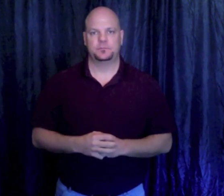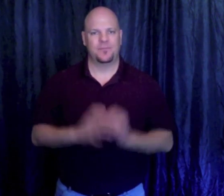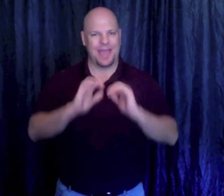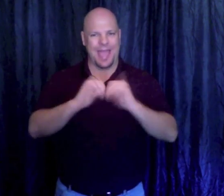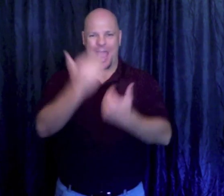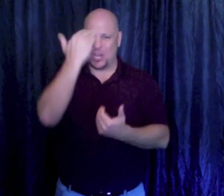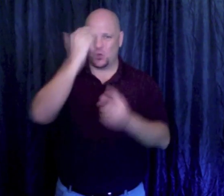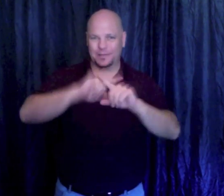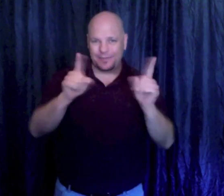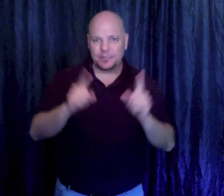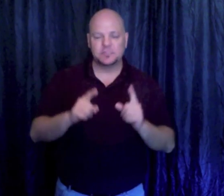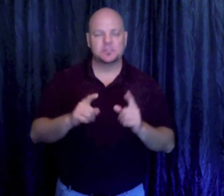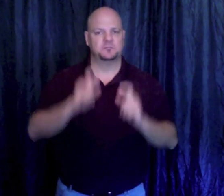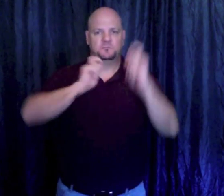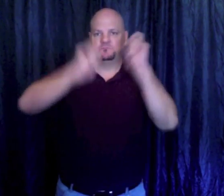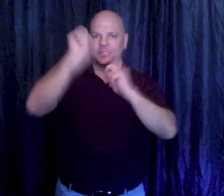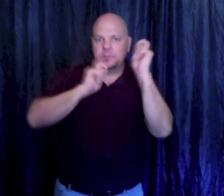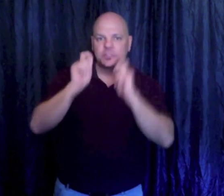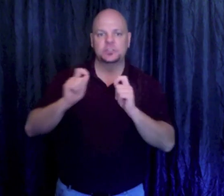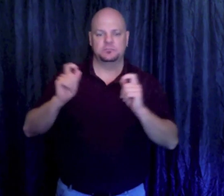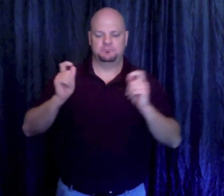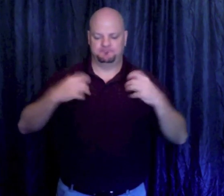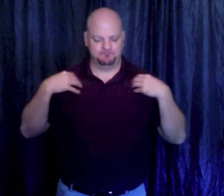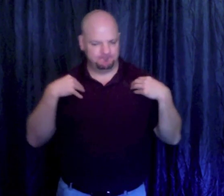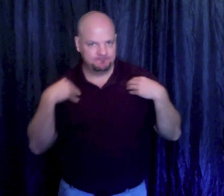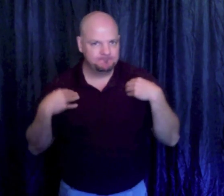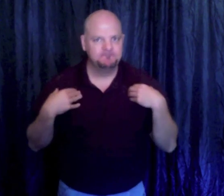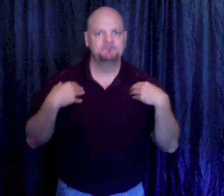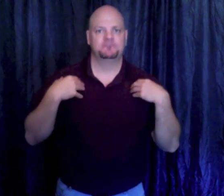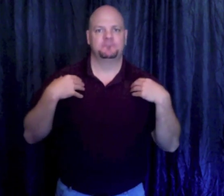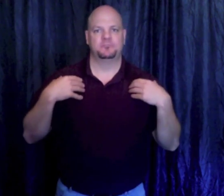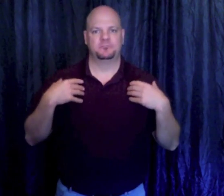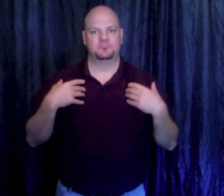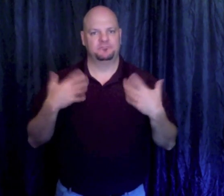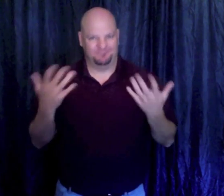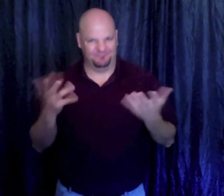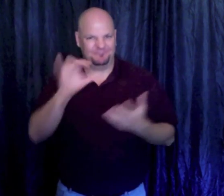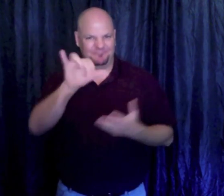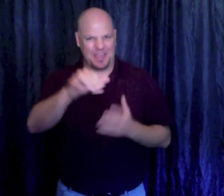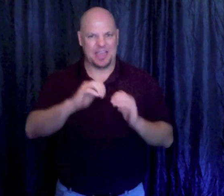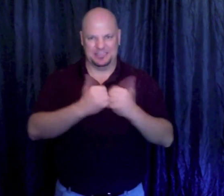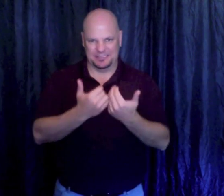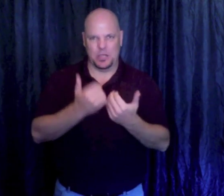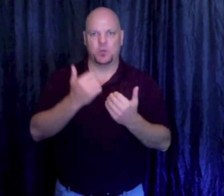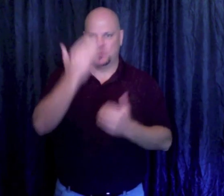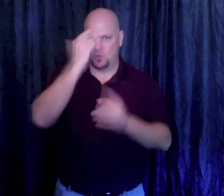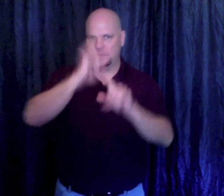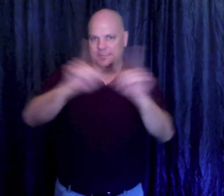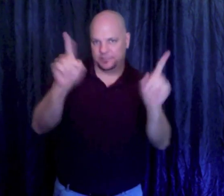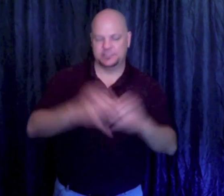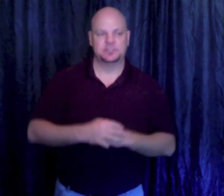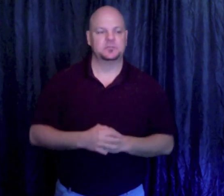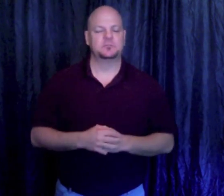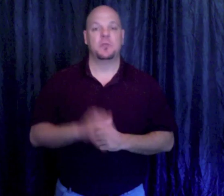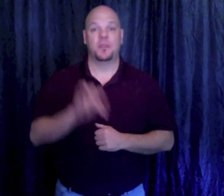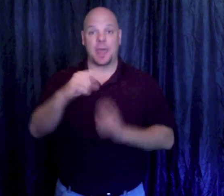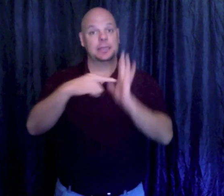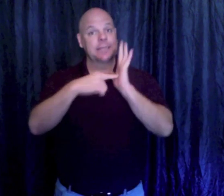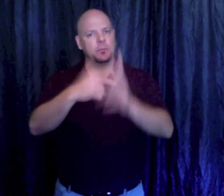and mannerisms. So that's an interesting example because what that's showing is someone showing